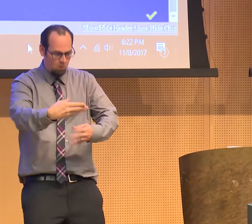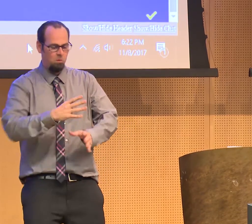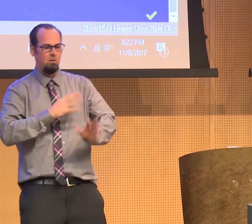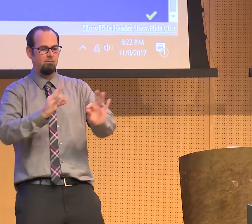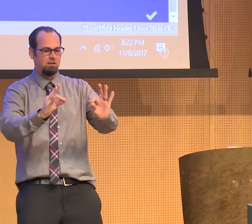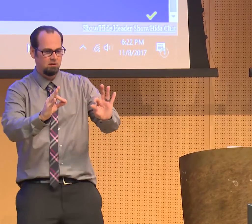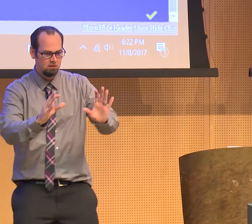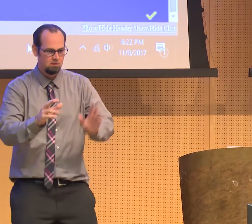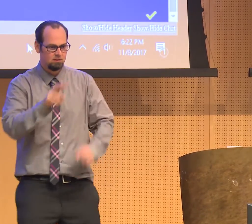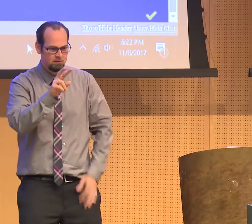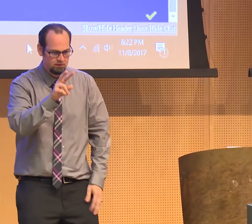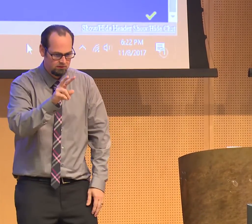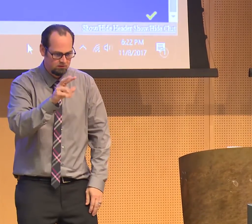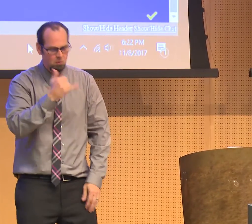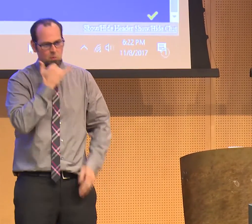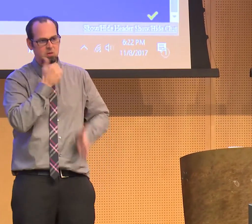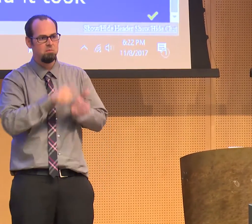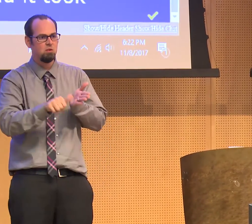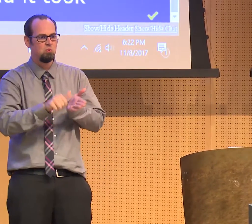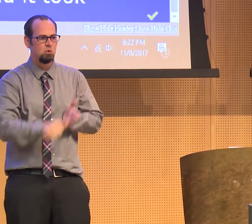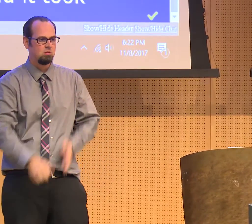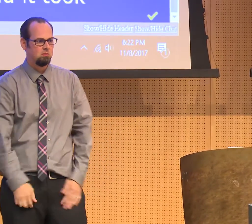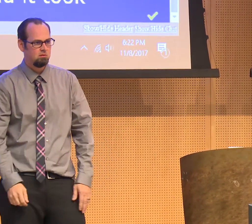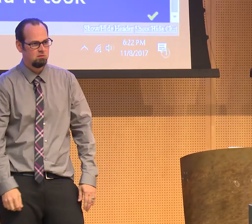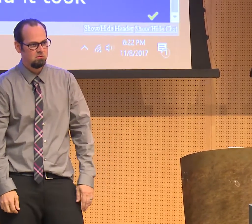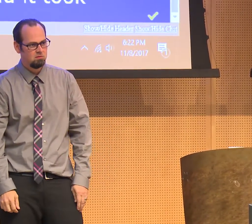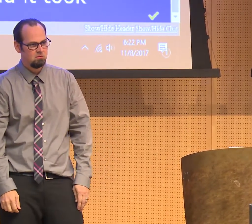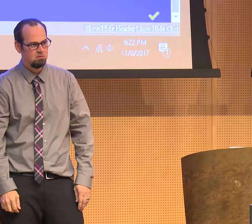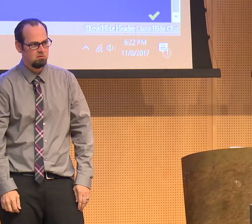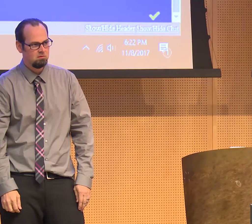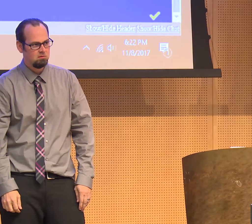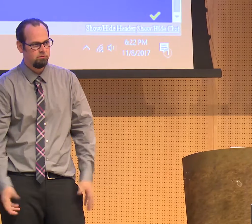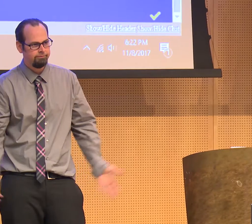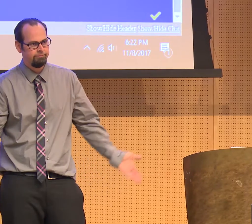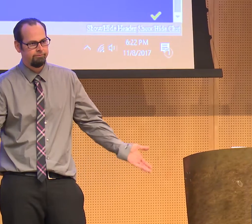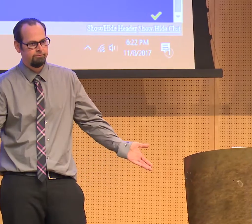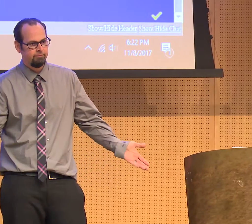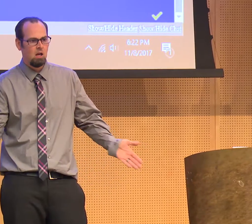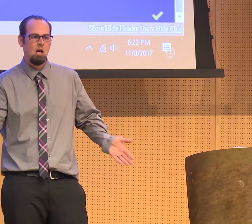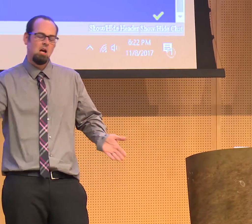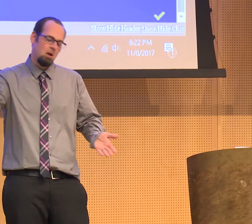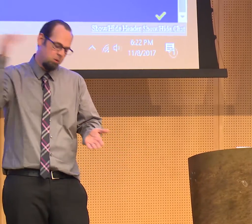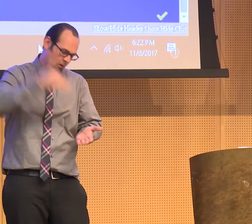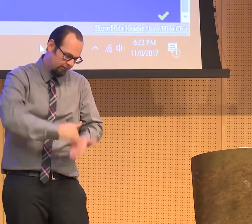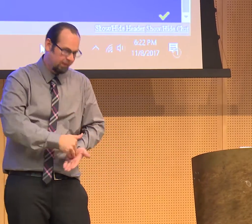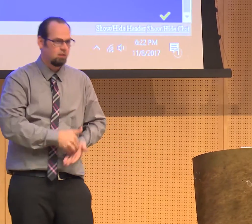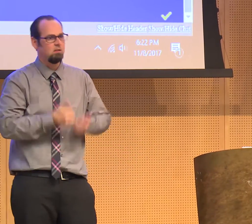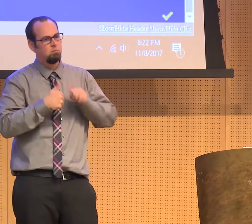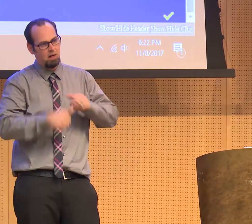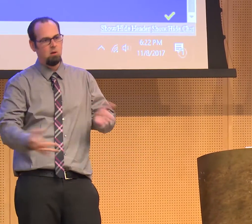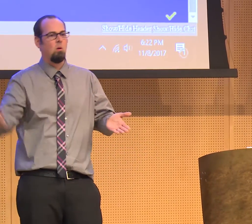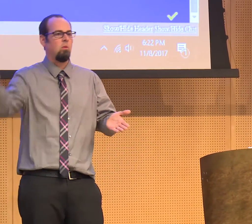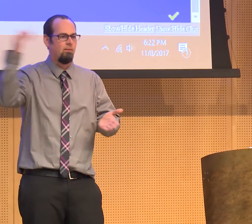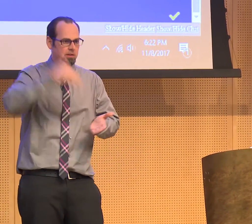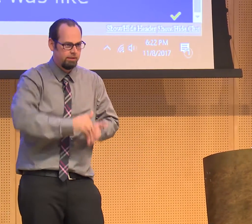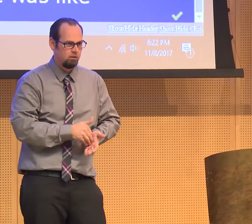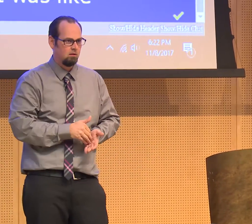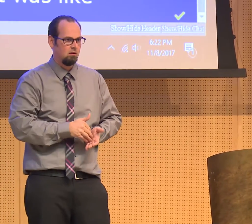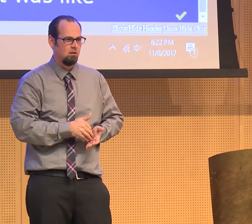finally, if a page were to come on up, if it were the wrong page, I'd have to reload the page,